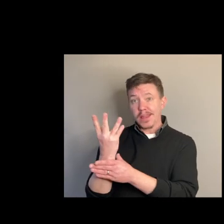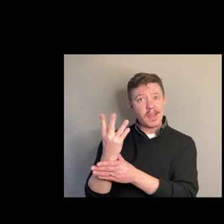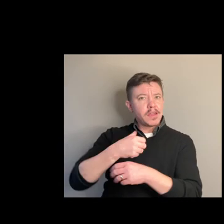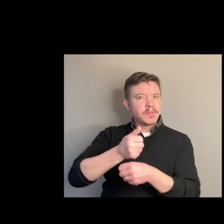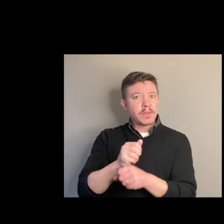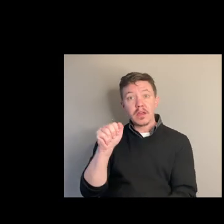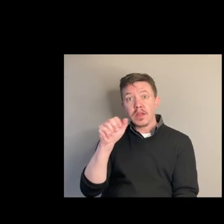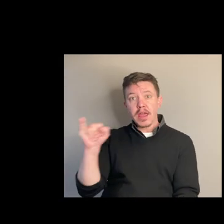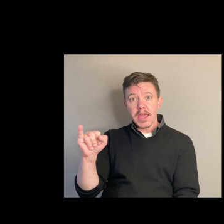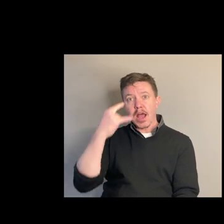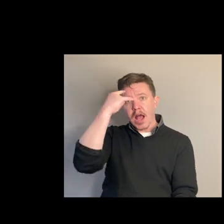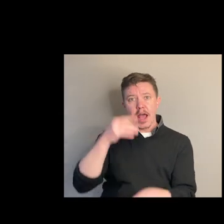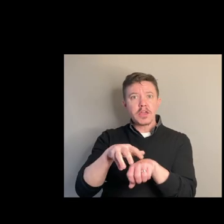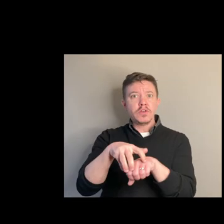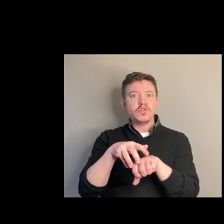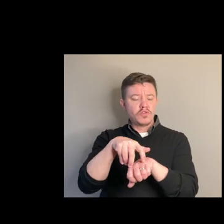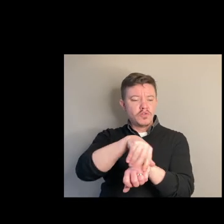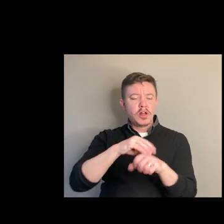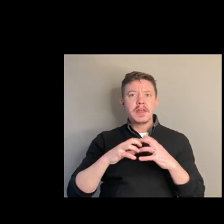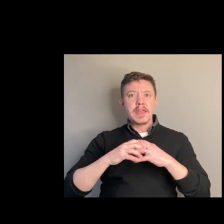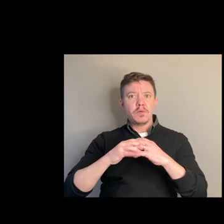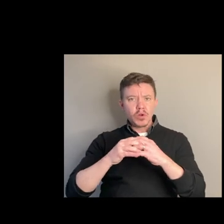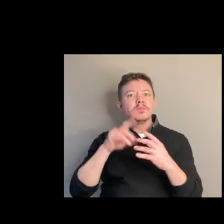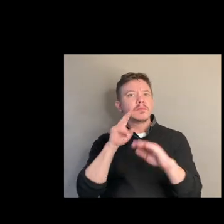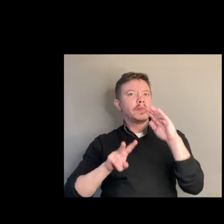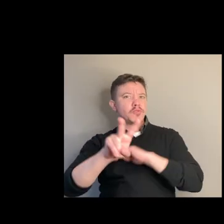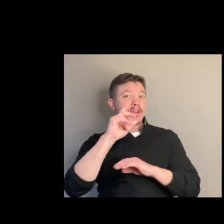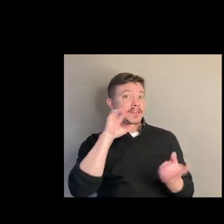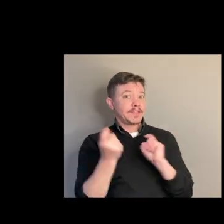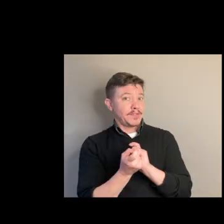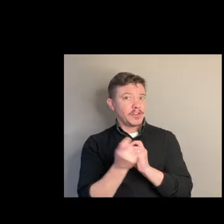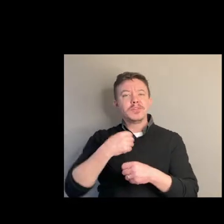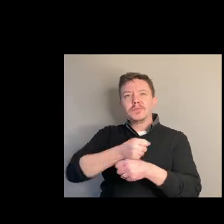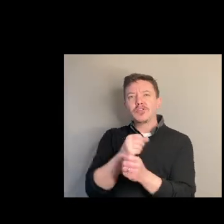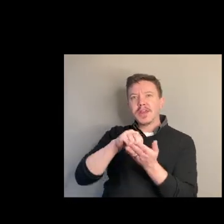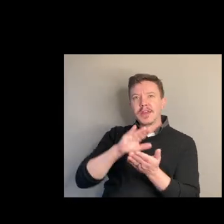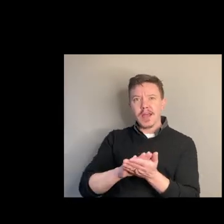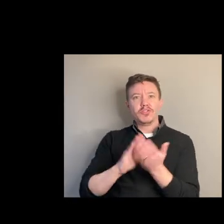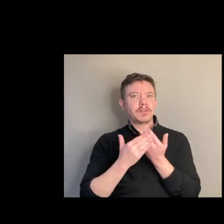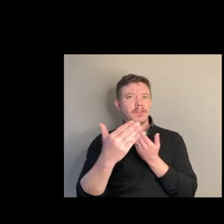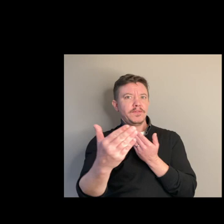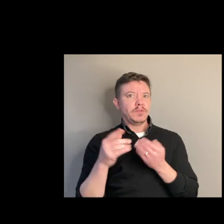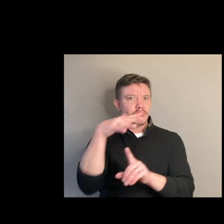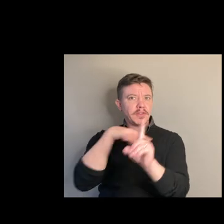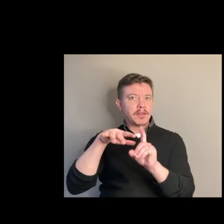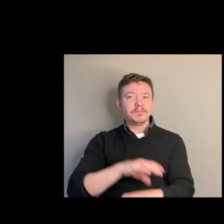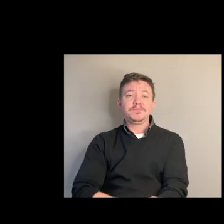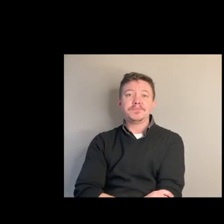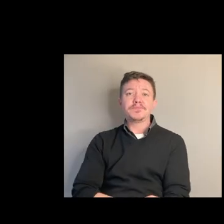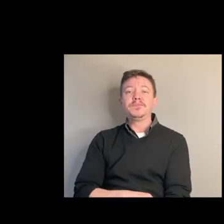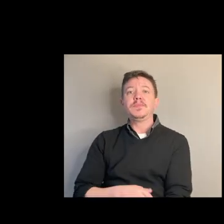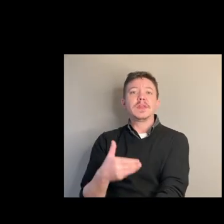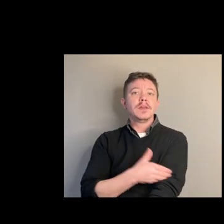is generated by an AI neural network that predicts its evolution by creating and capturing its future